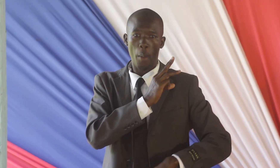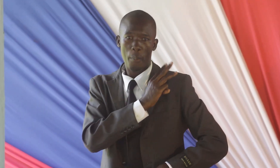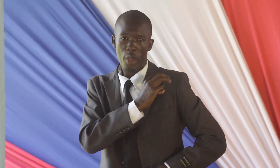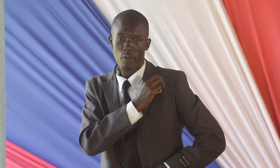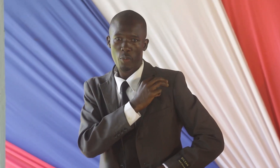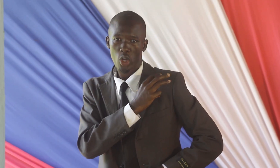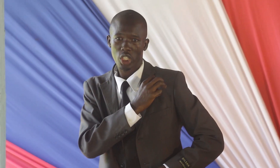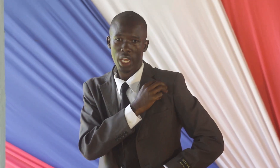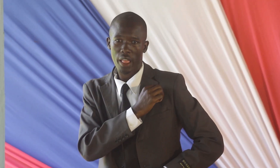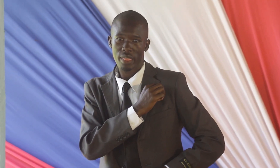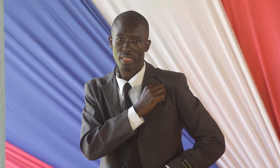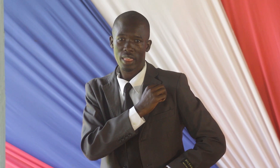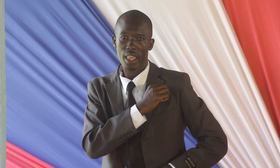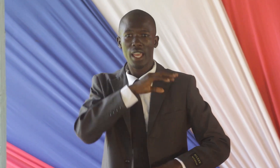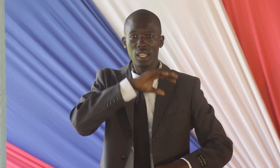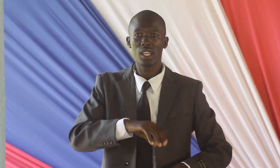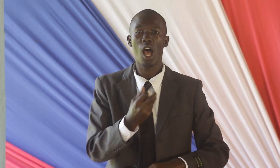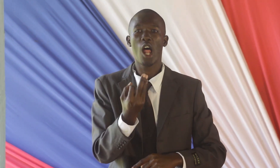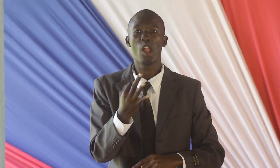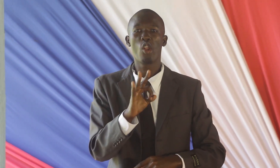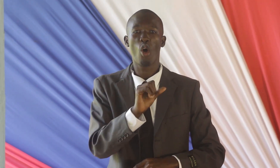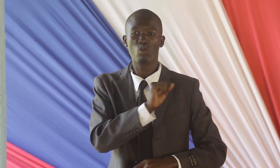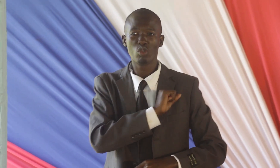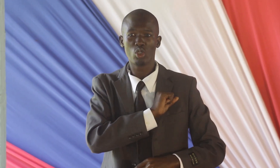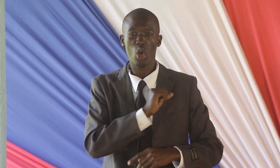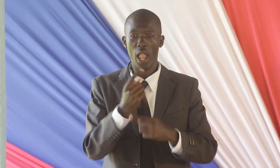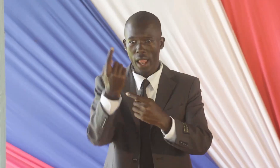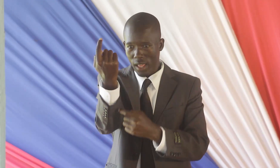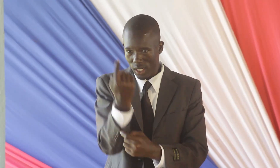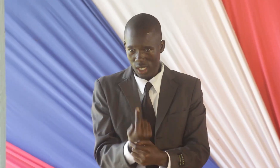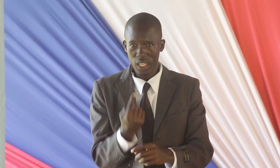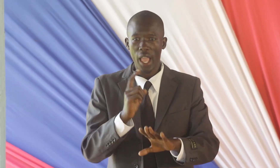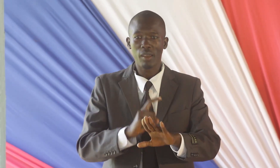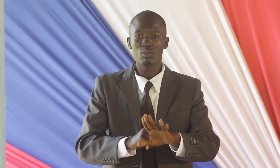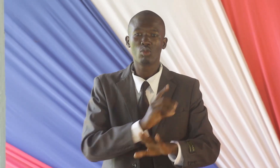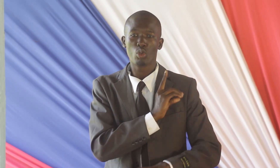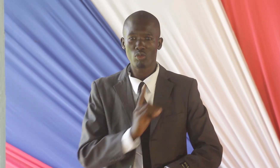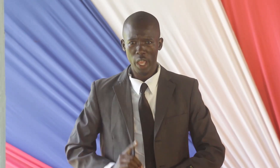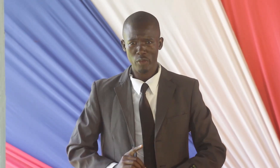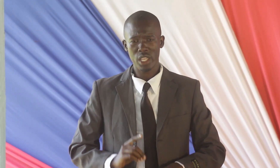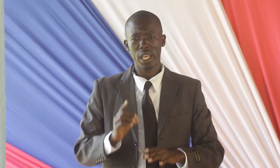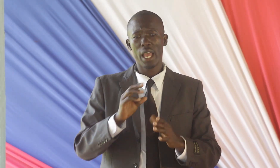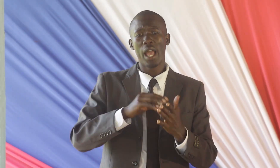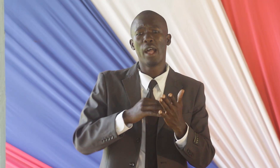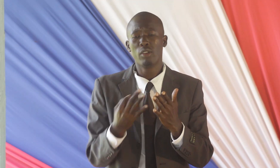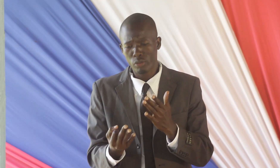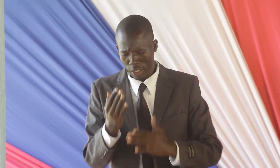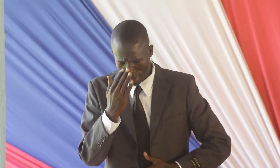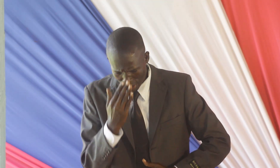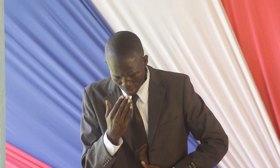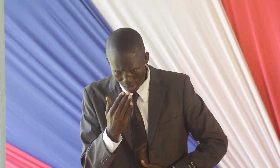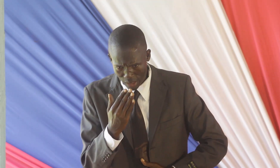the son of Jonathan, the son of Saul, who came unto David, He fell on his face and in